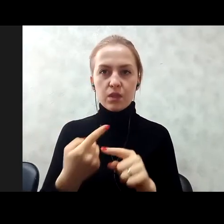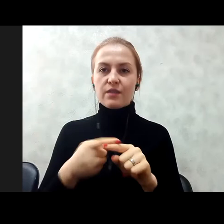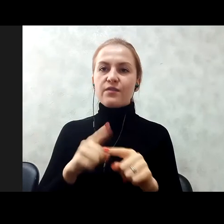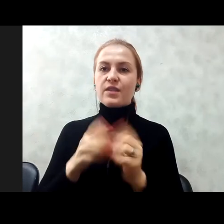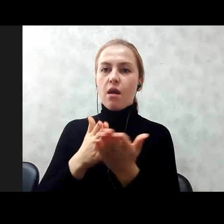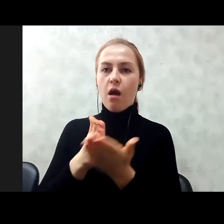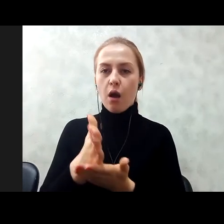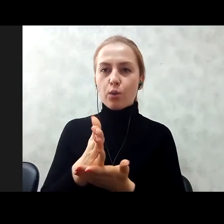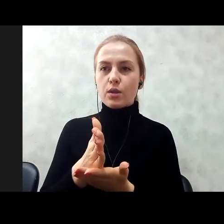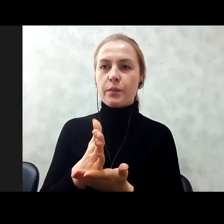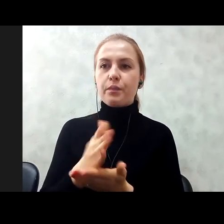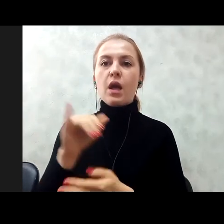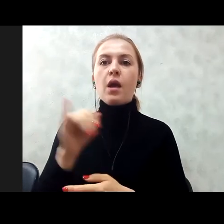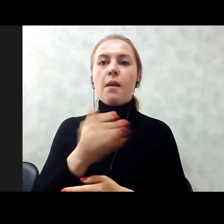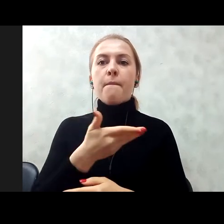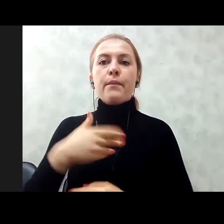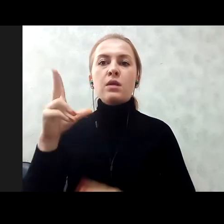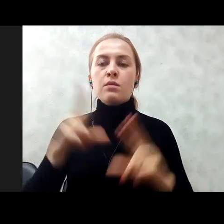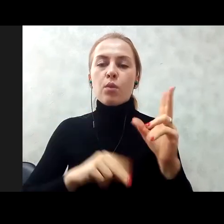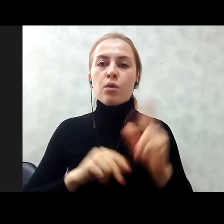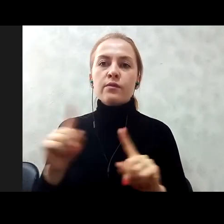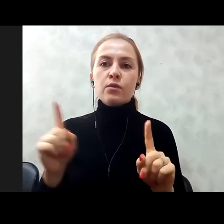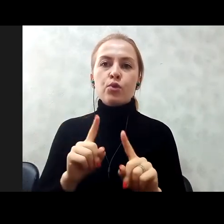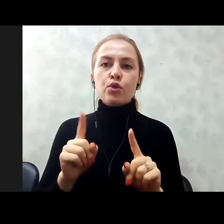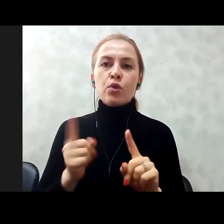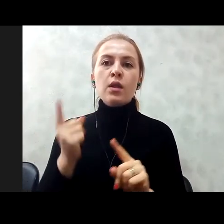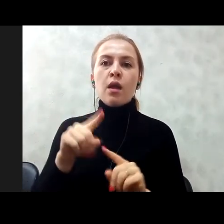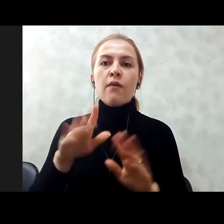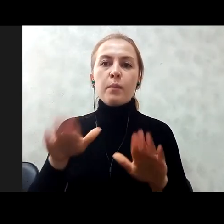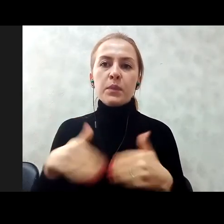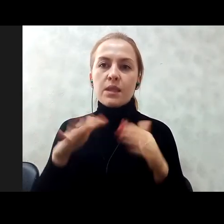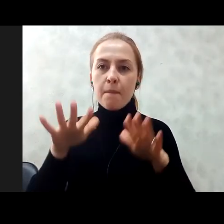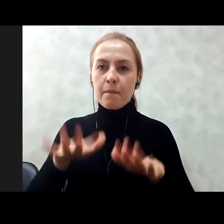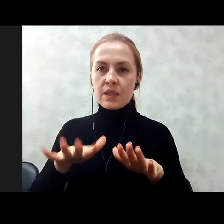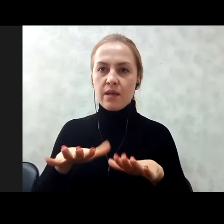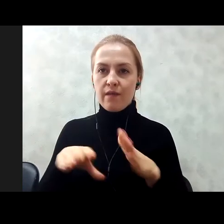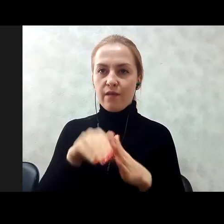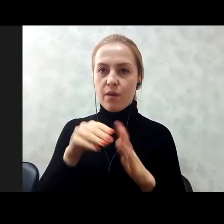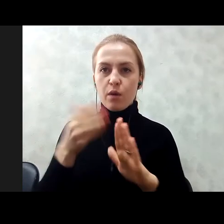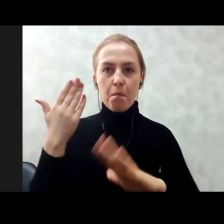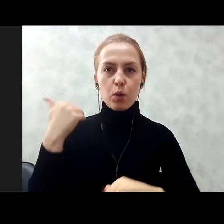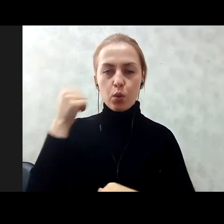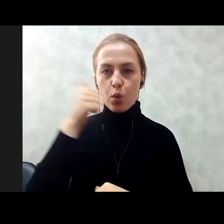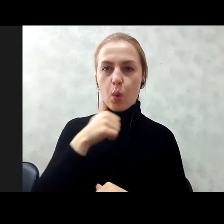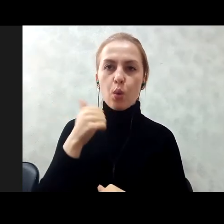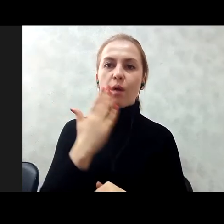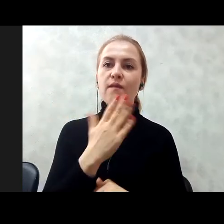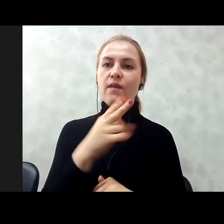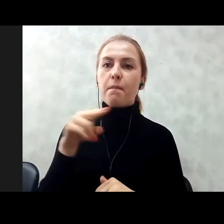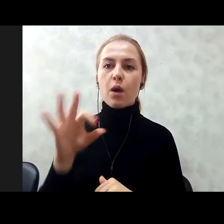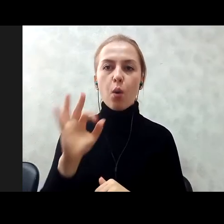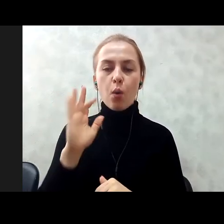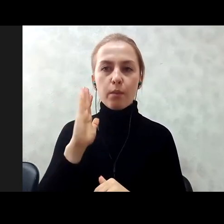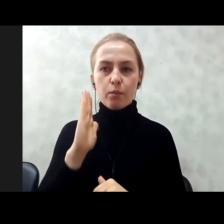will continue well after the local elections last year. So colleagues, the topics of IDPs is a good example of how